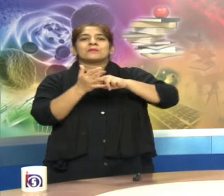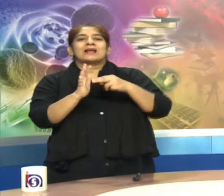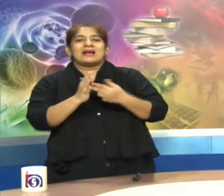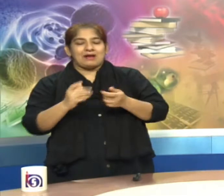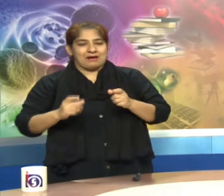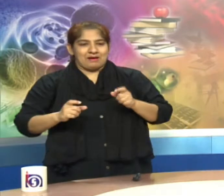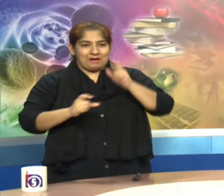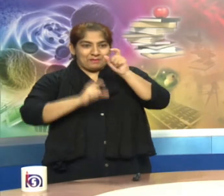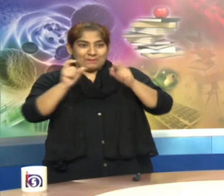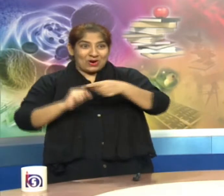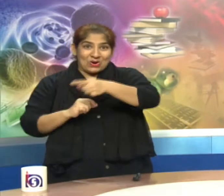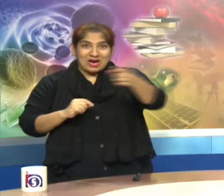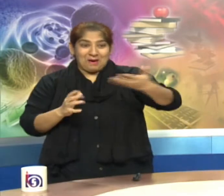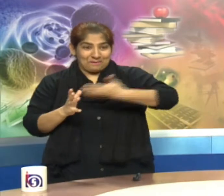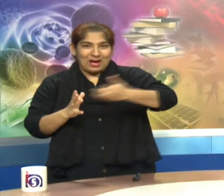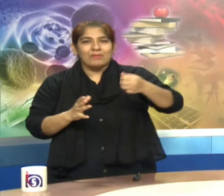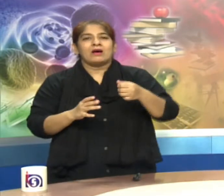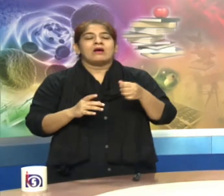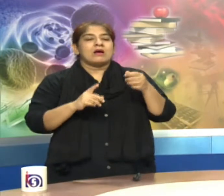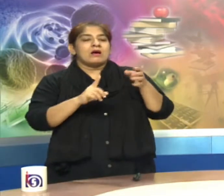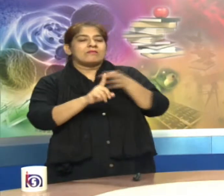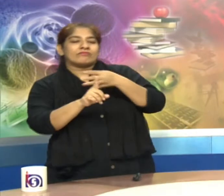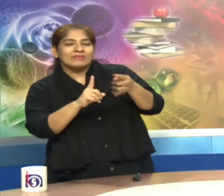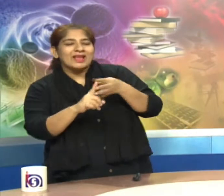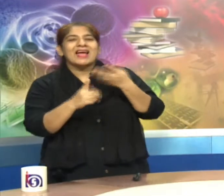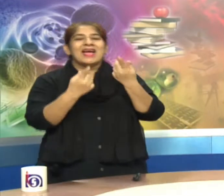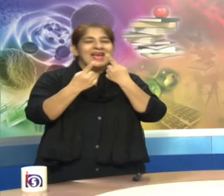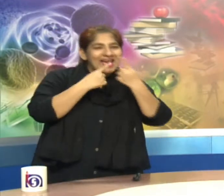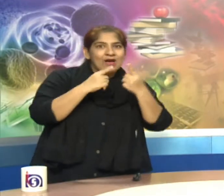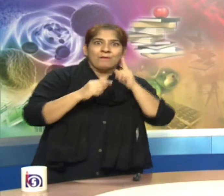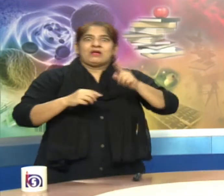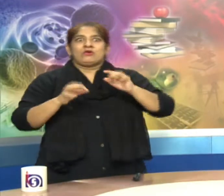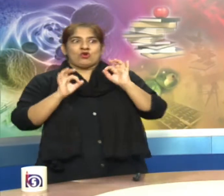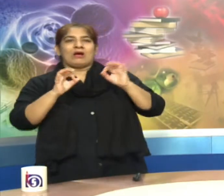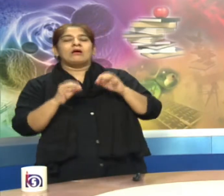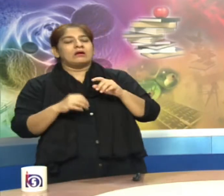The second objective is to